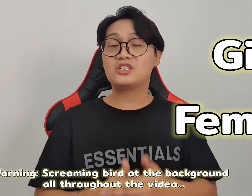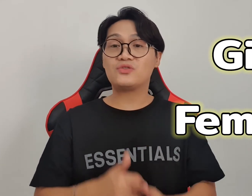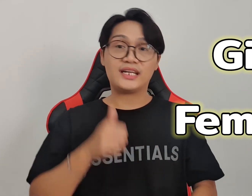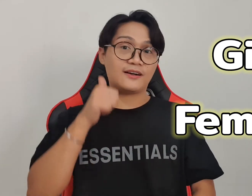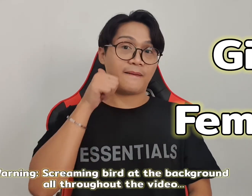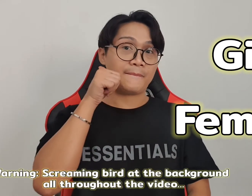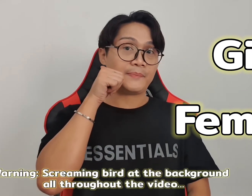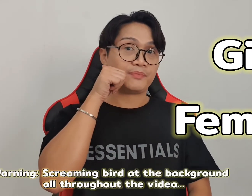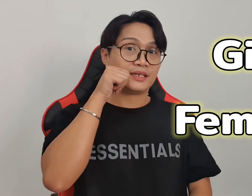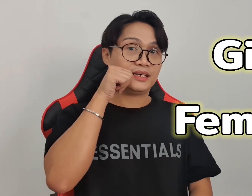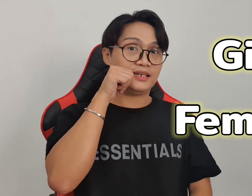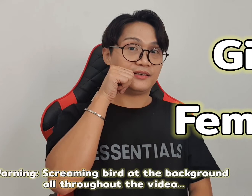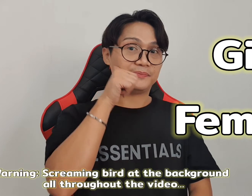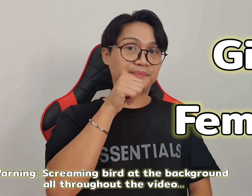string. Here.